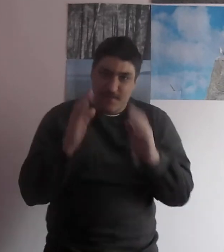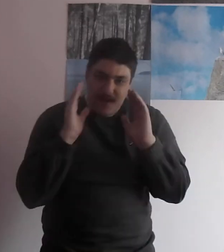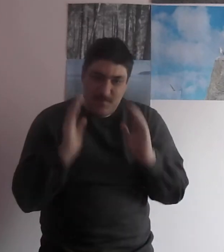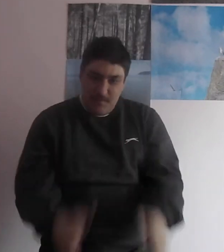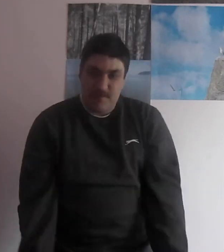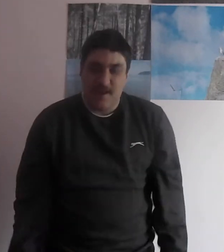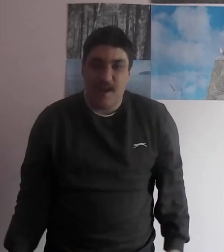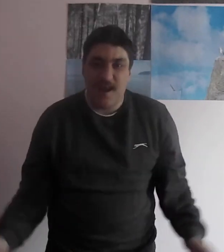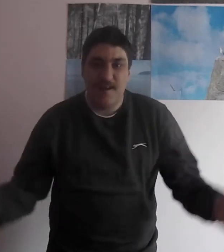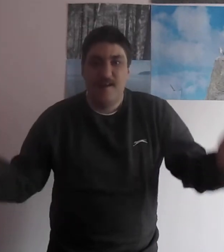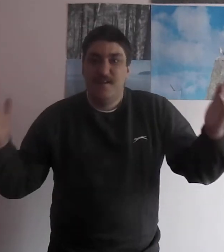is what I'm saying, and